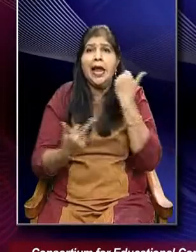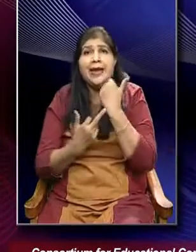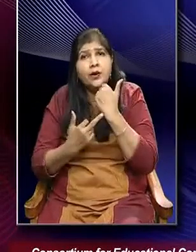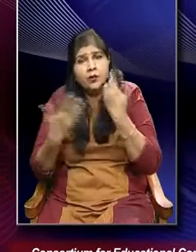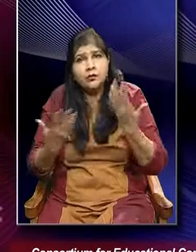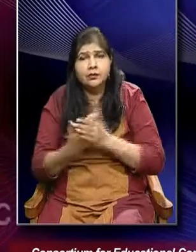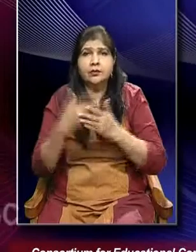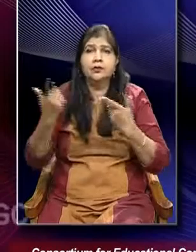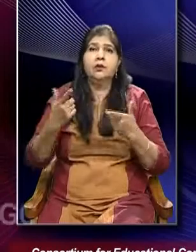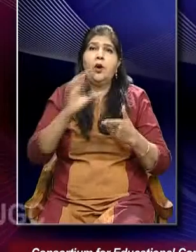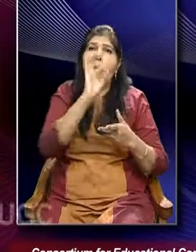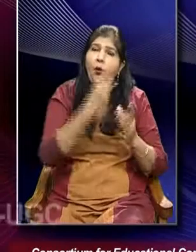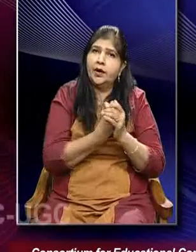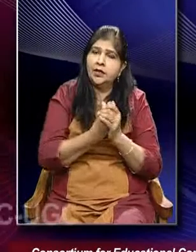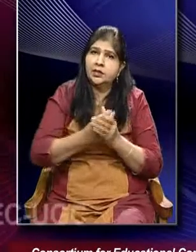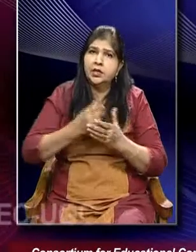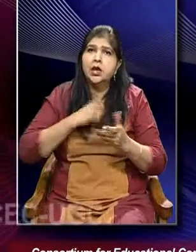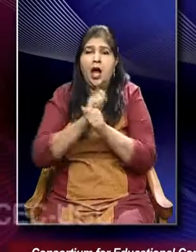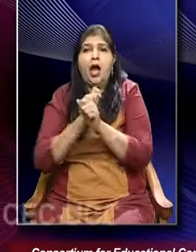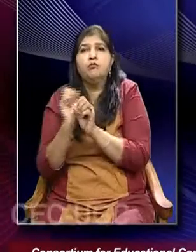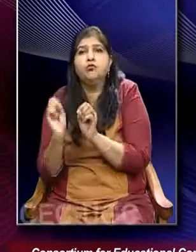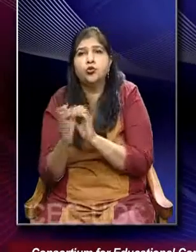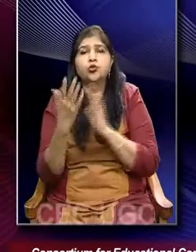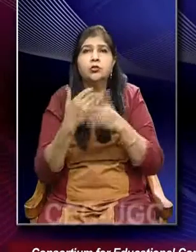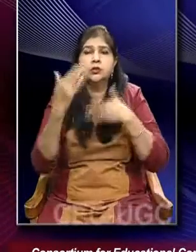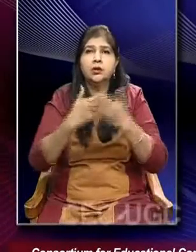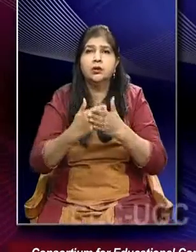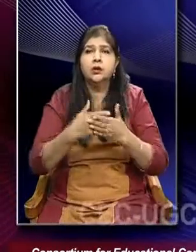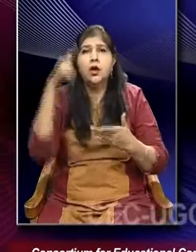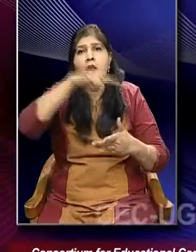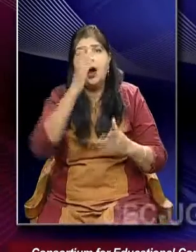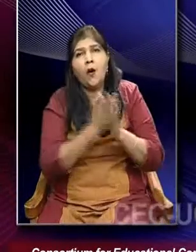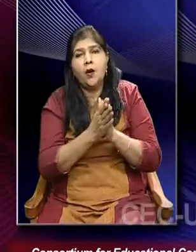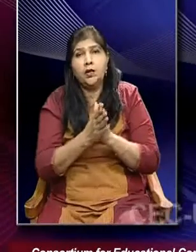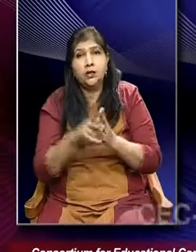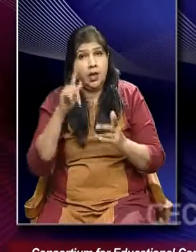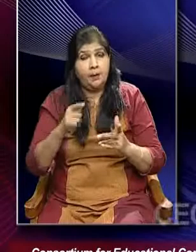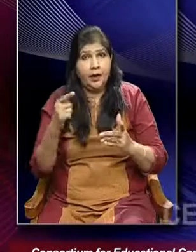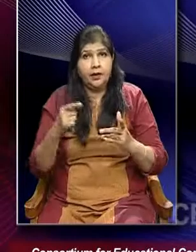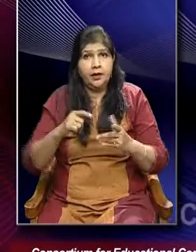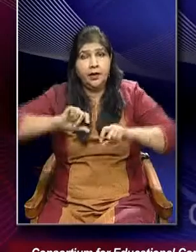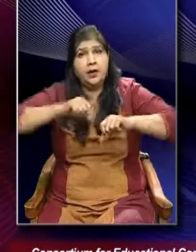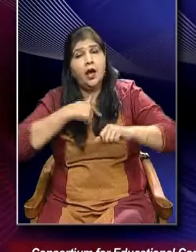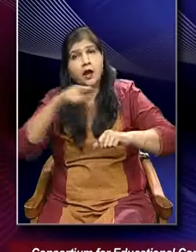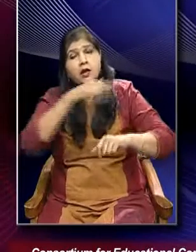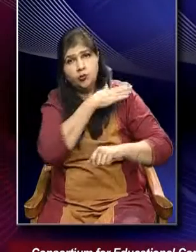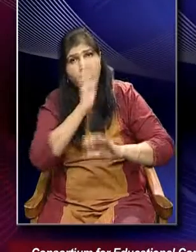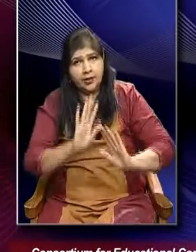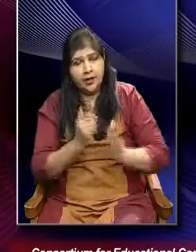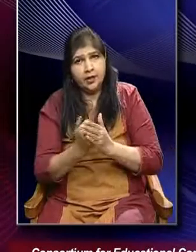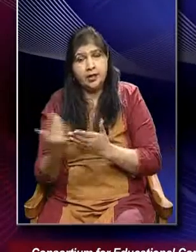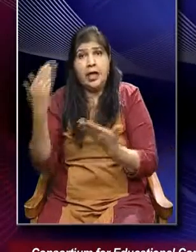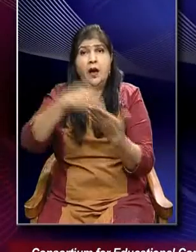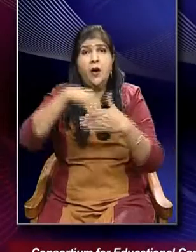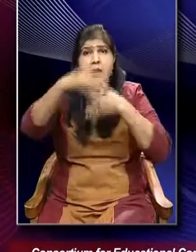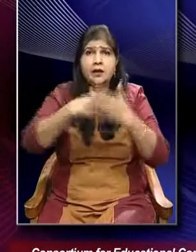technology, organizational regimes, all of it had an important outcome, and that